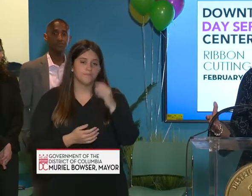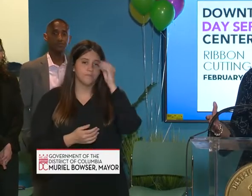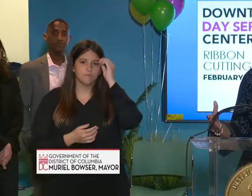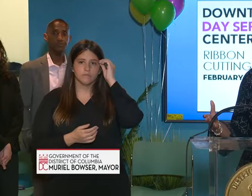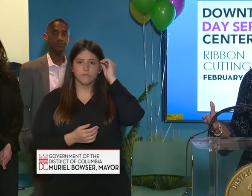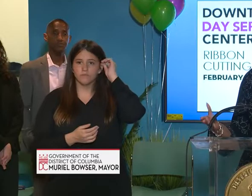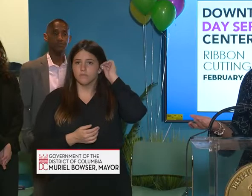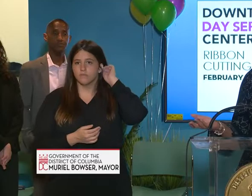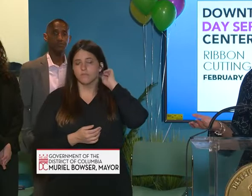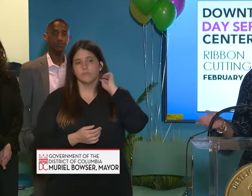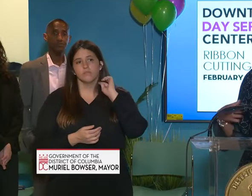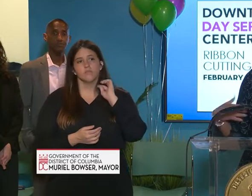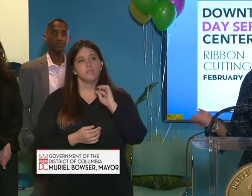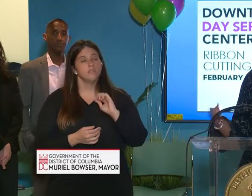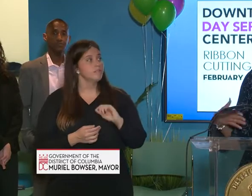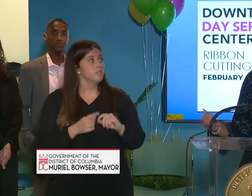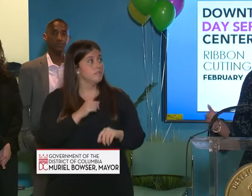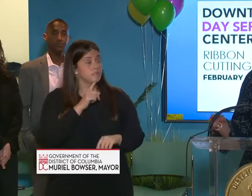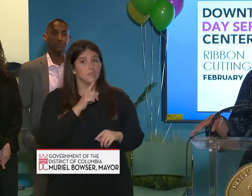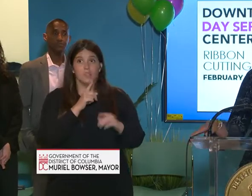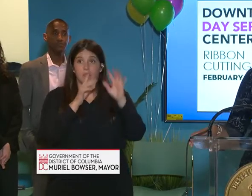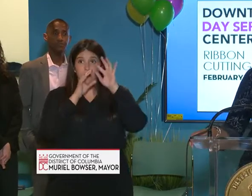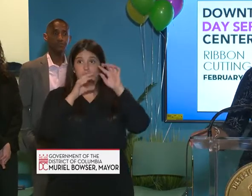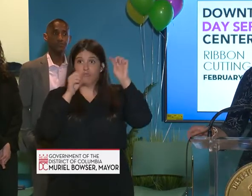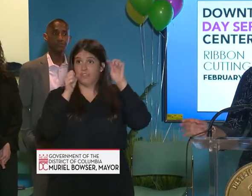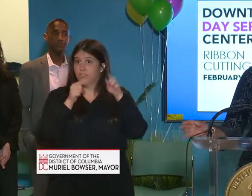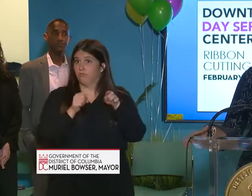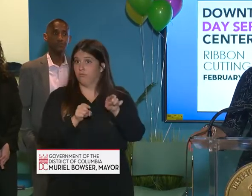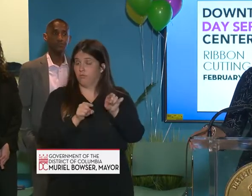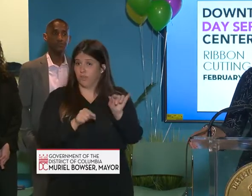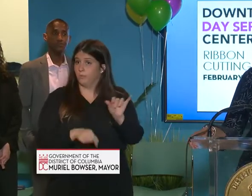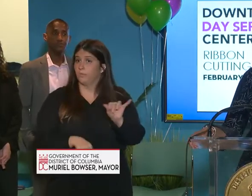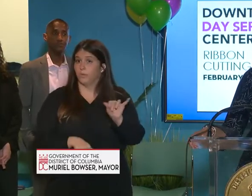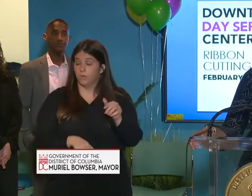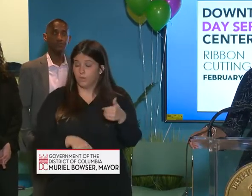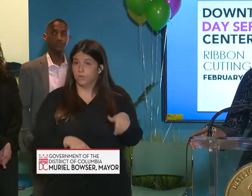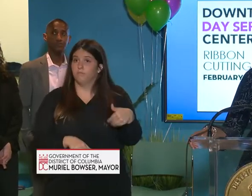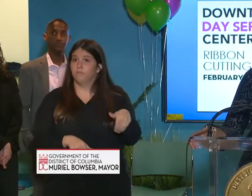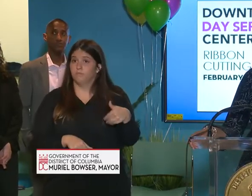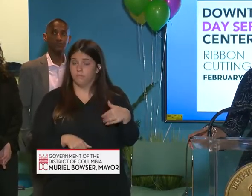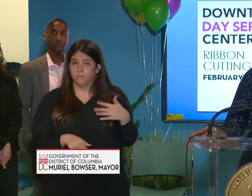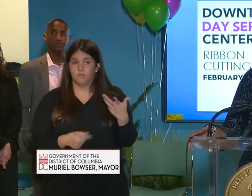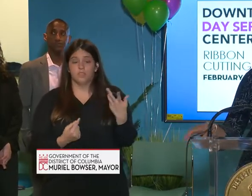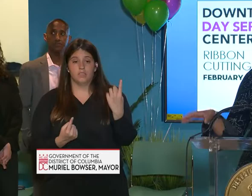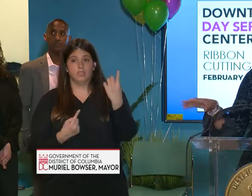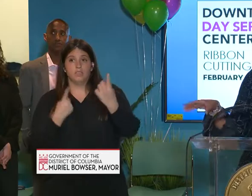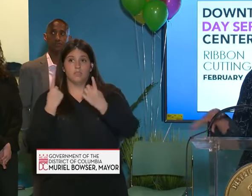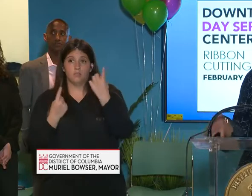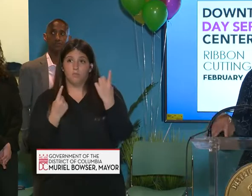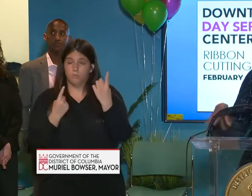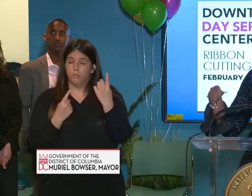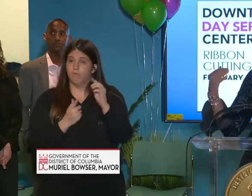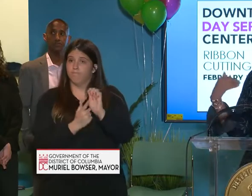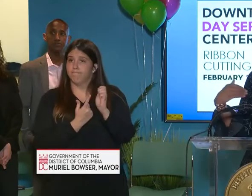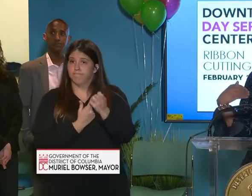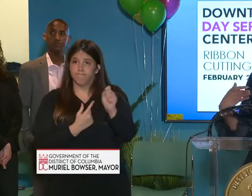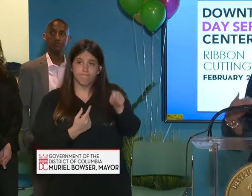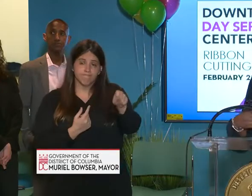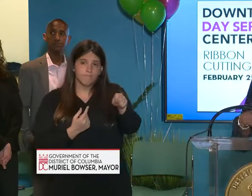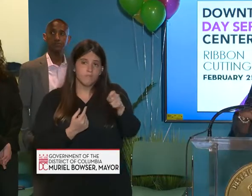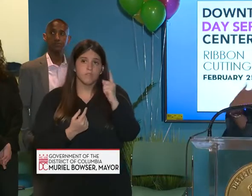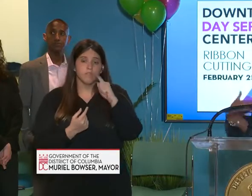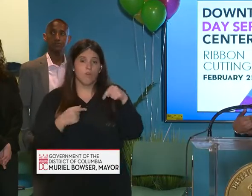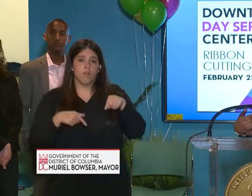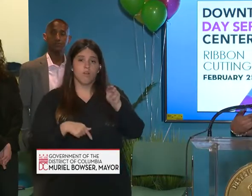moving the president during that, it could be a very considerable undertaking for